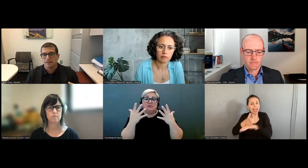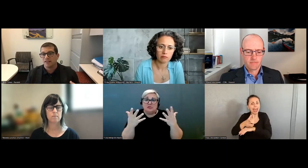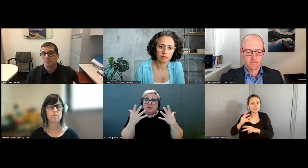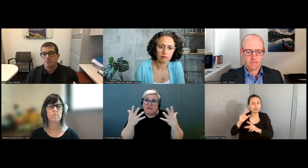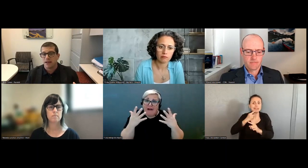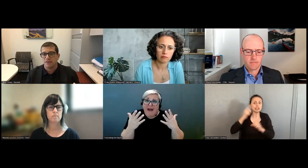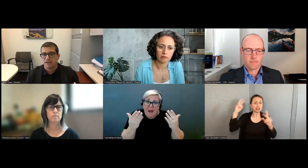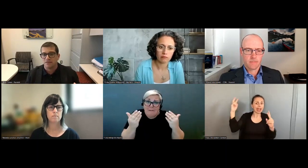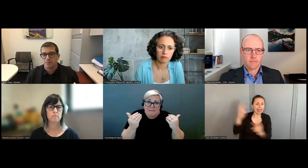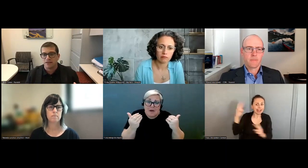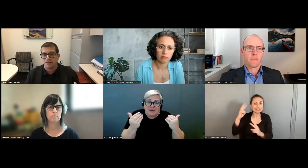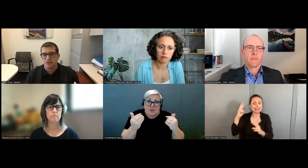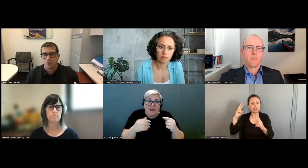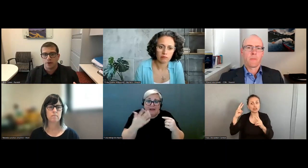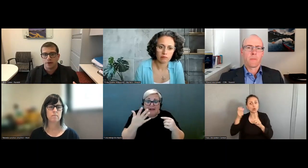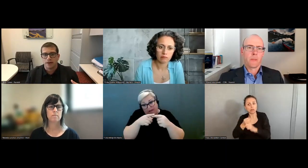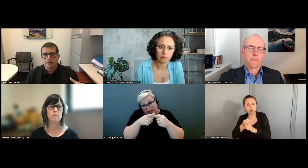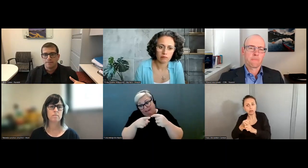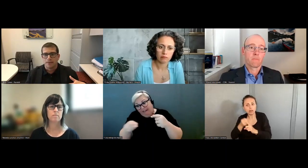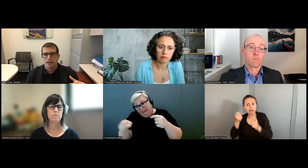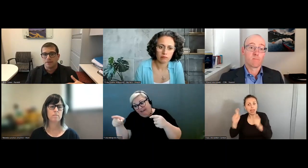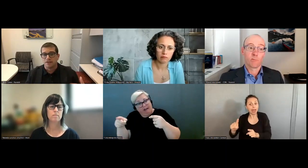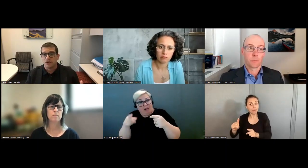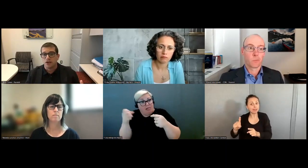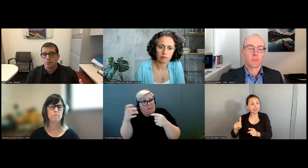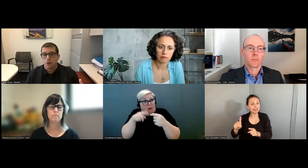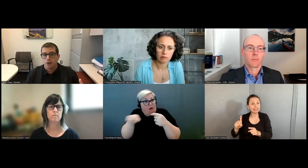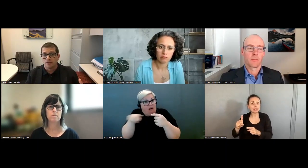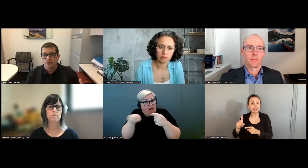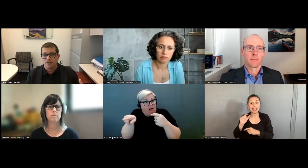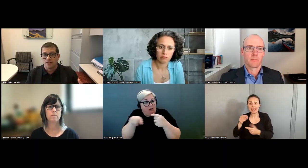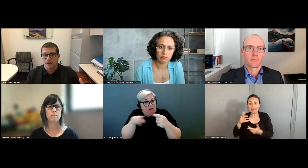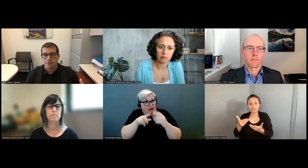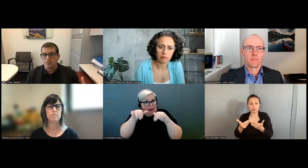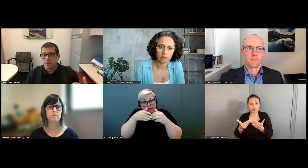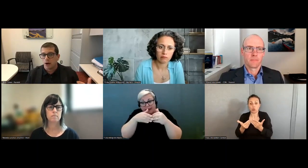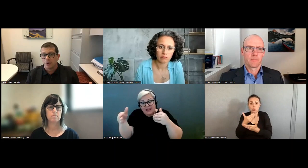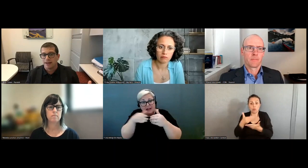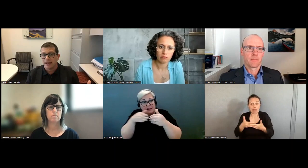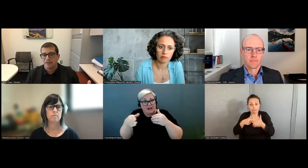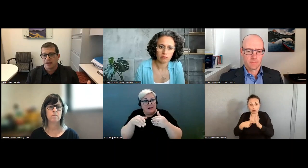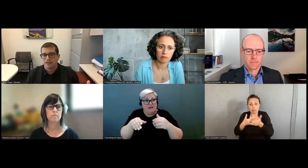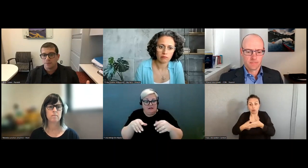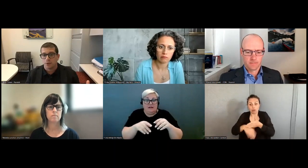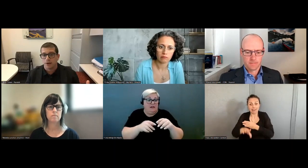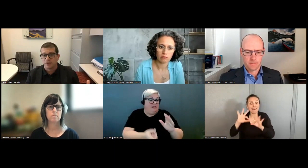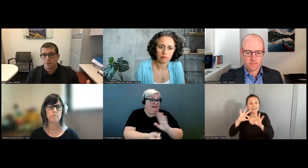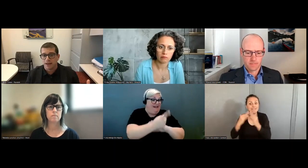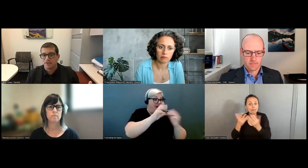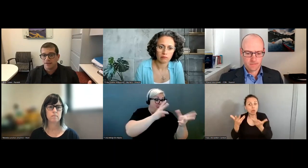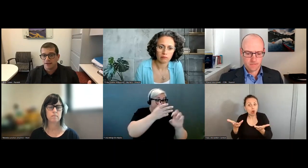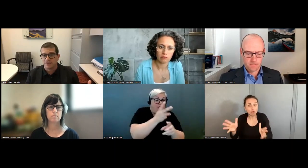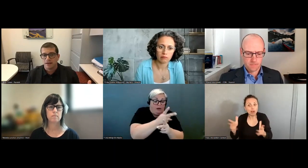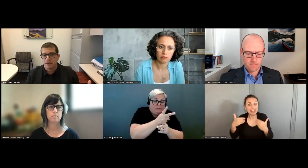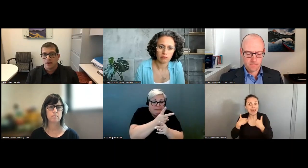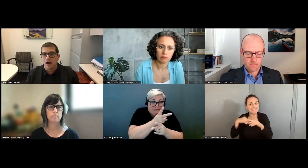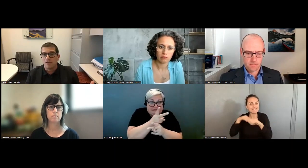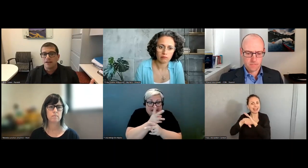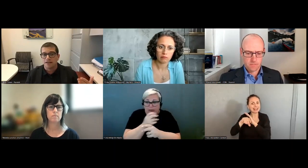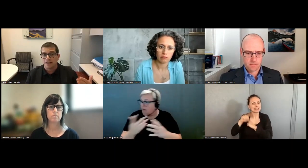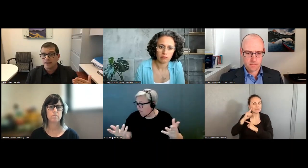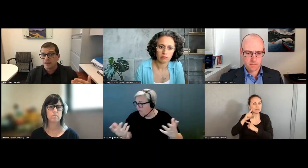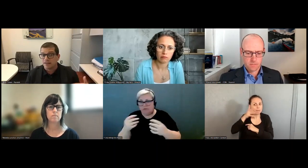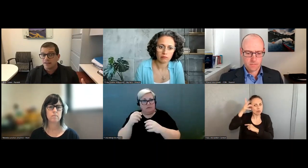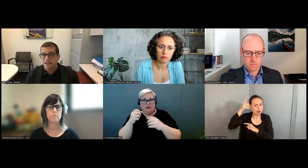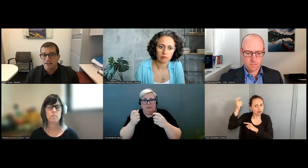event that this benefit is meant to support. If it is a newborn, for instance, families may already have access to parental benefits.